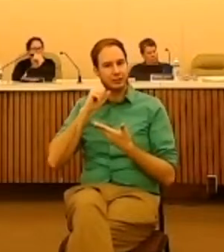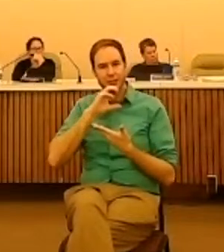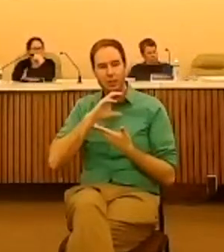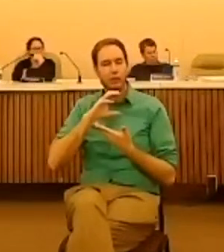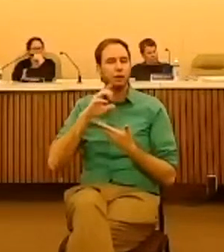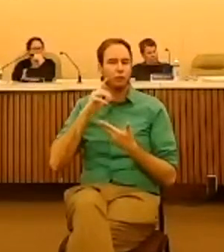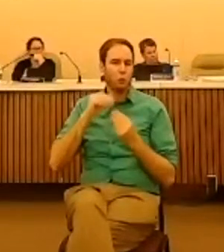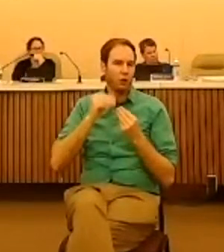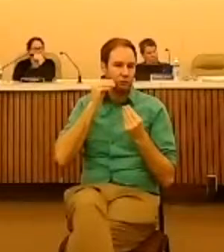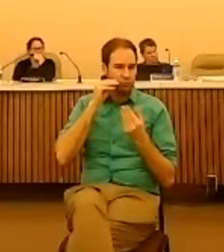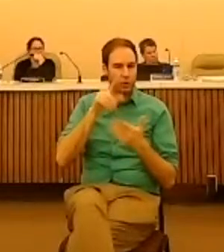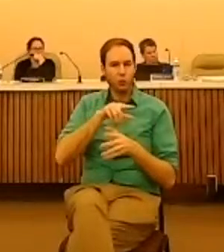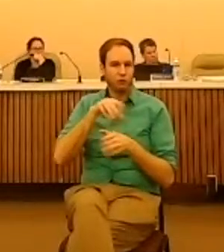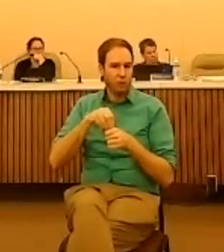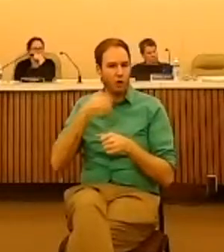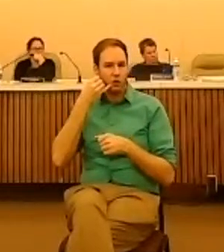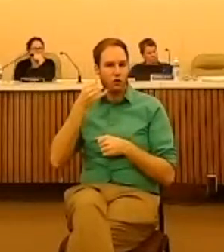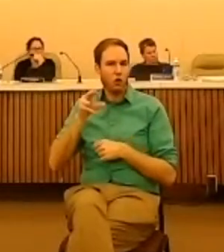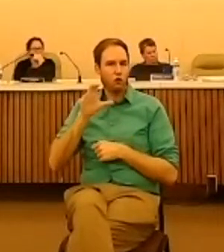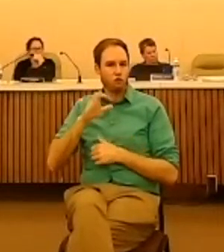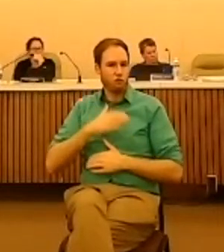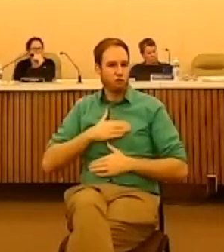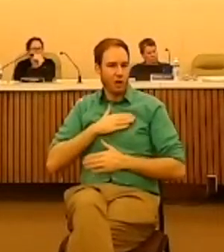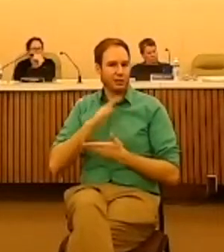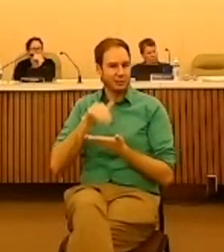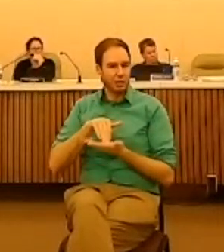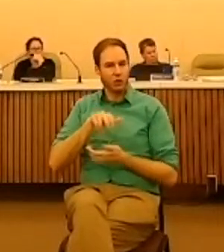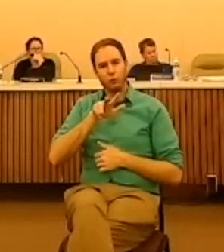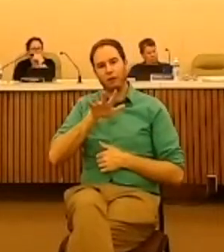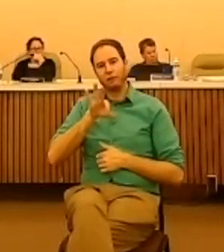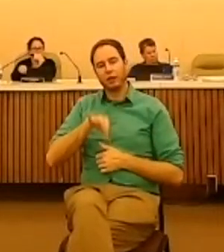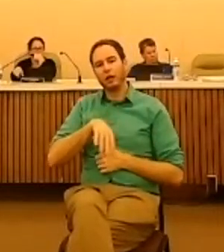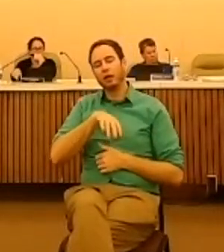more information, get involved, call the rec center,